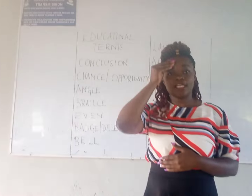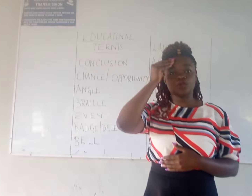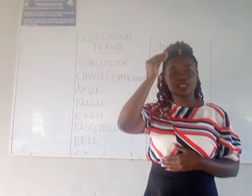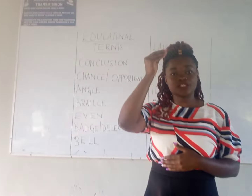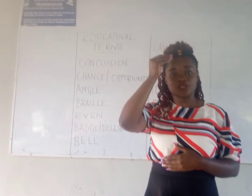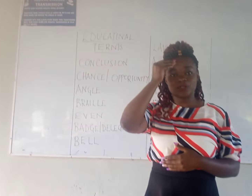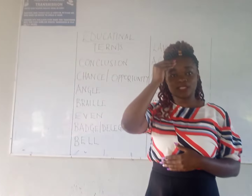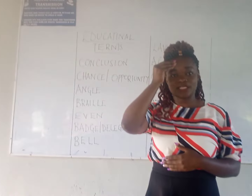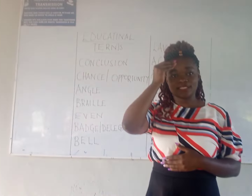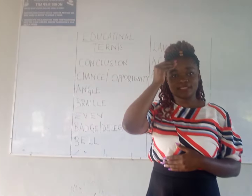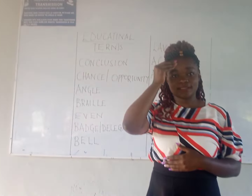Educational.